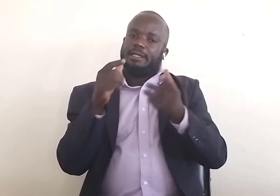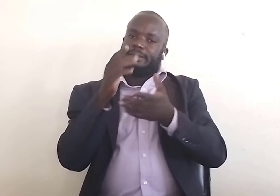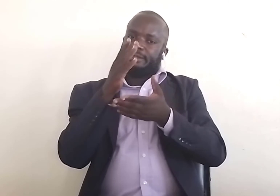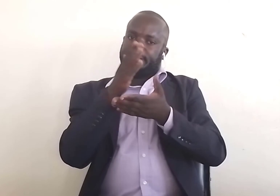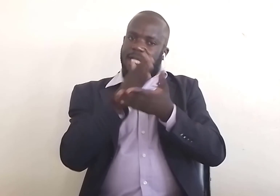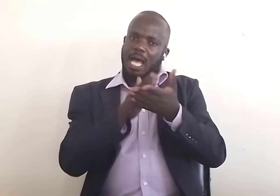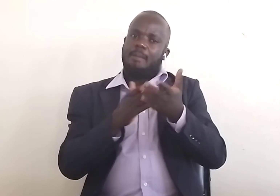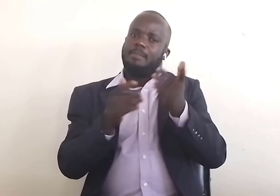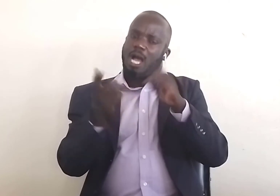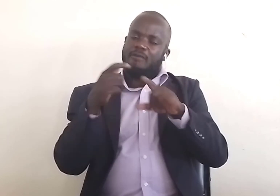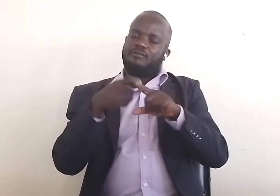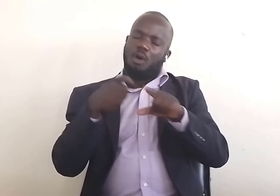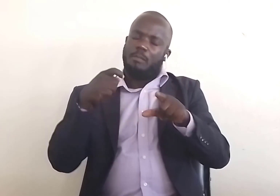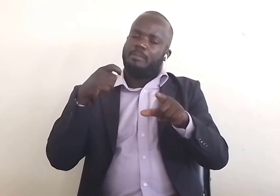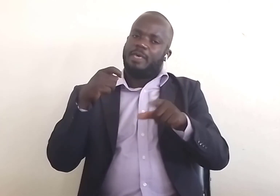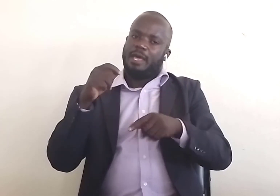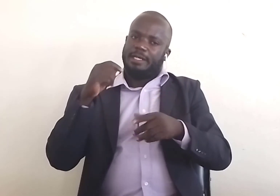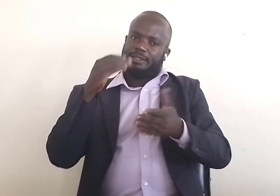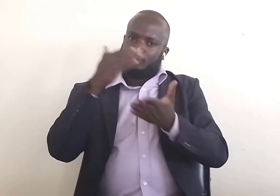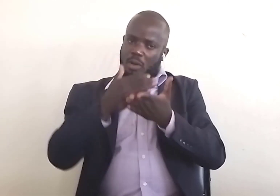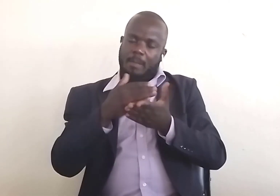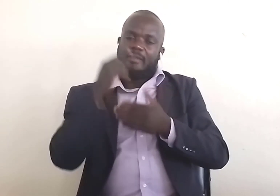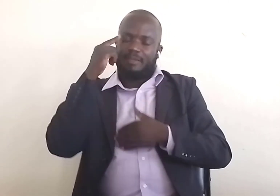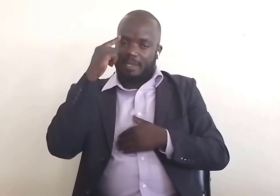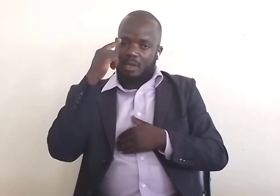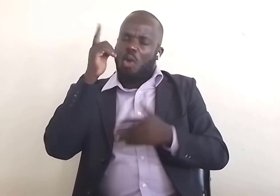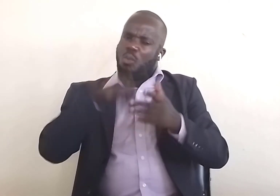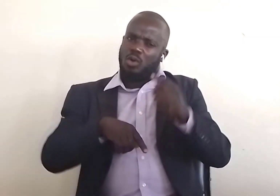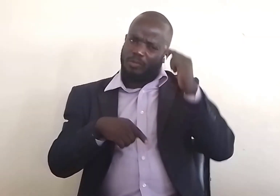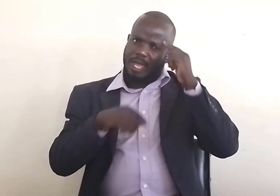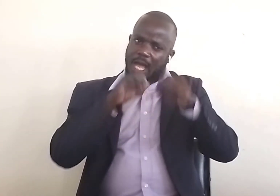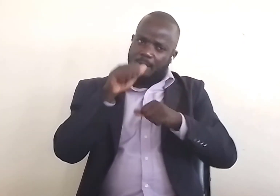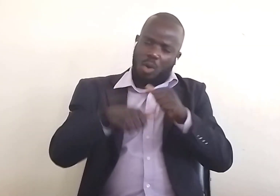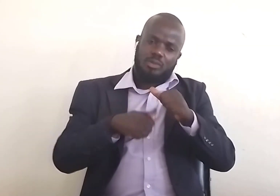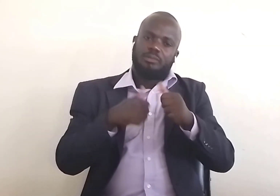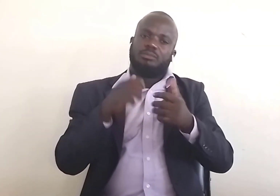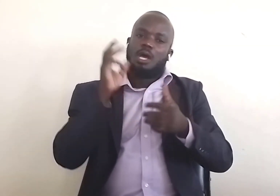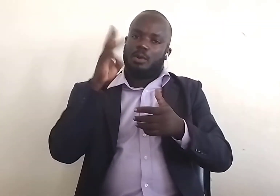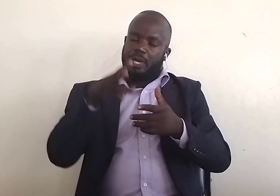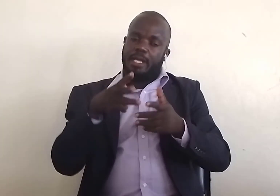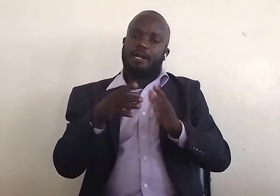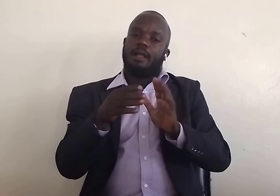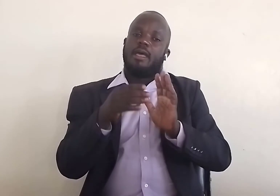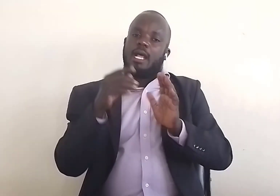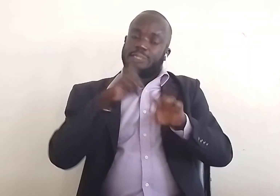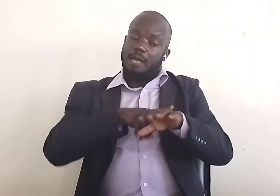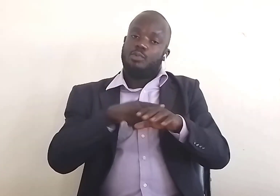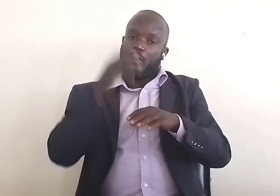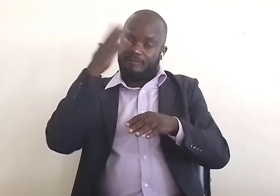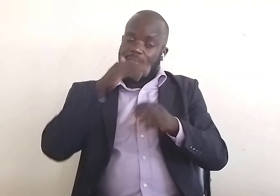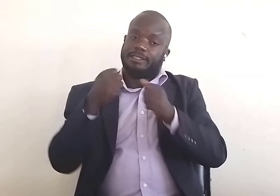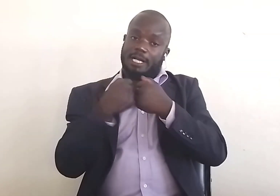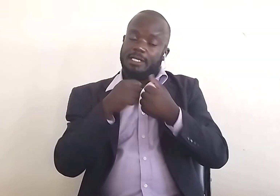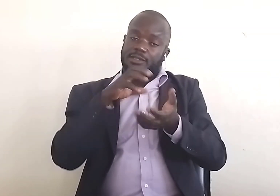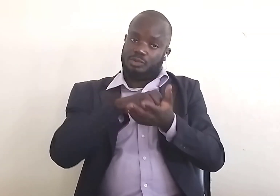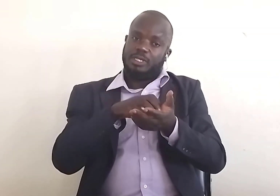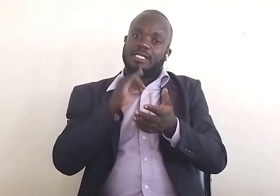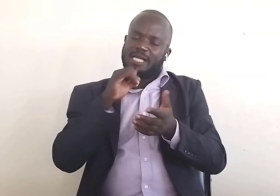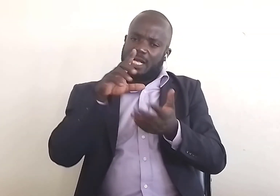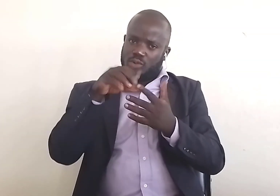called stinkin' thinking. What we choose to think about when faced with a challenging situation is a choice. The choice we make